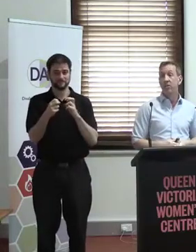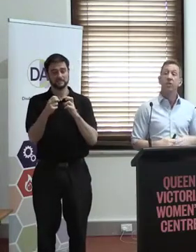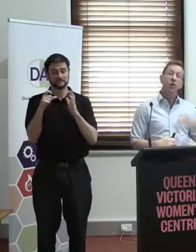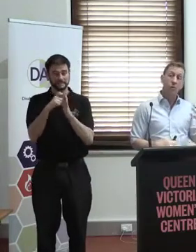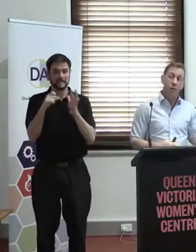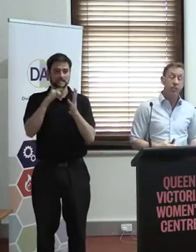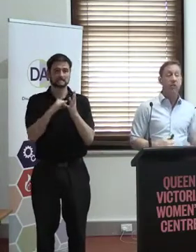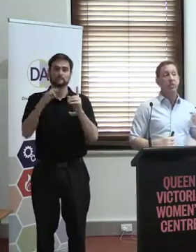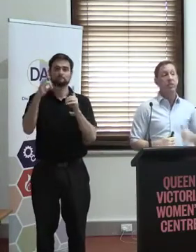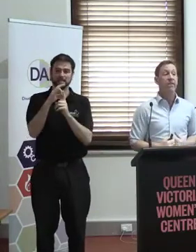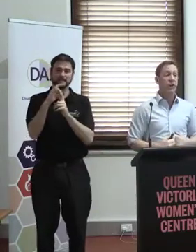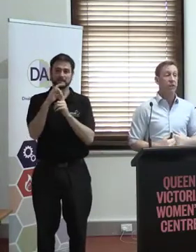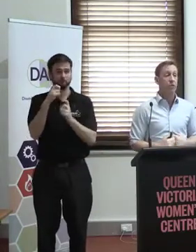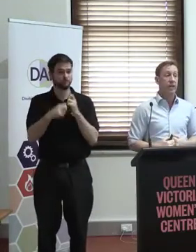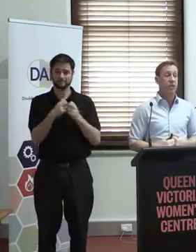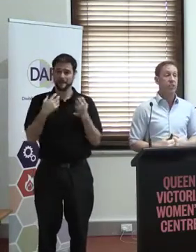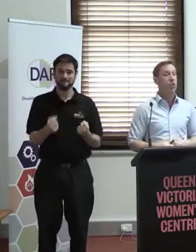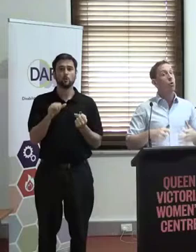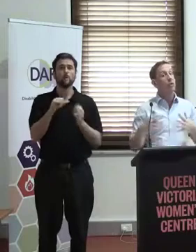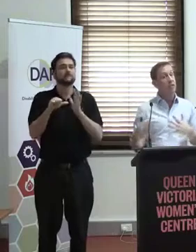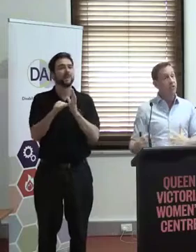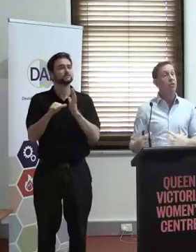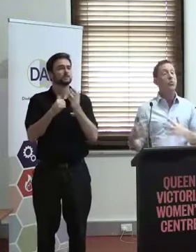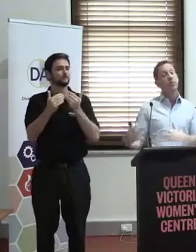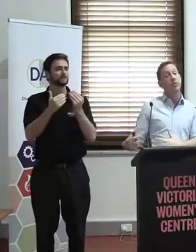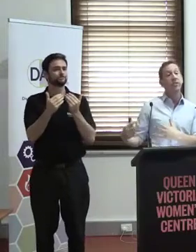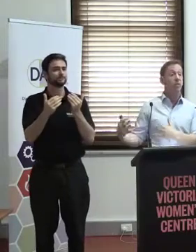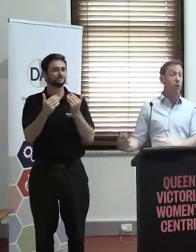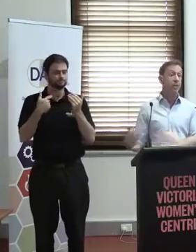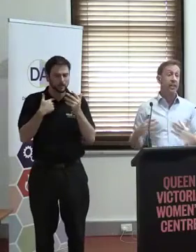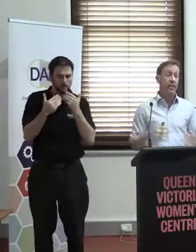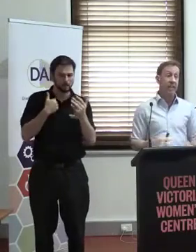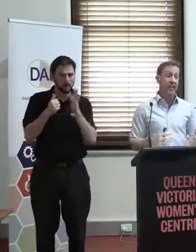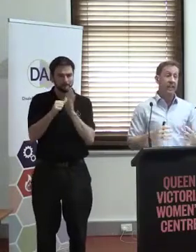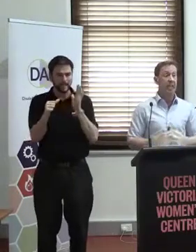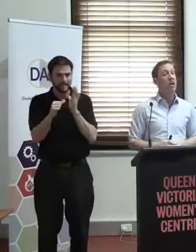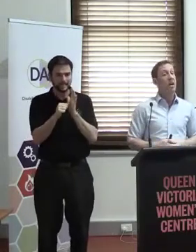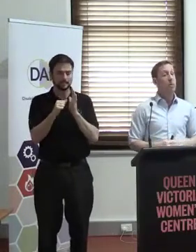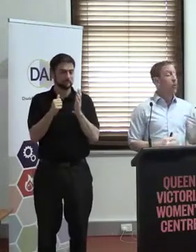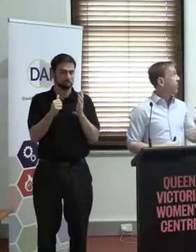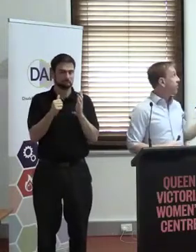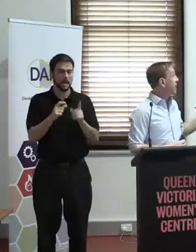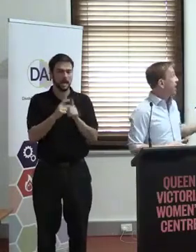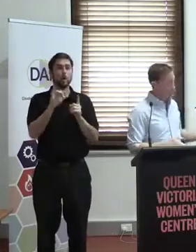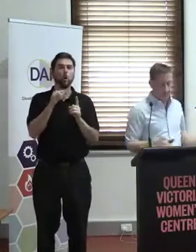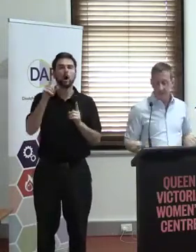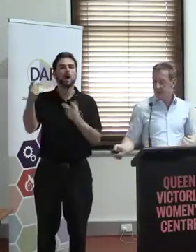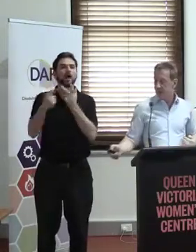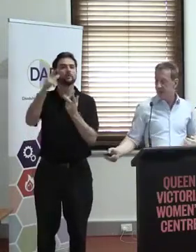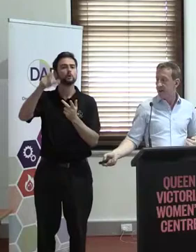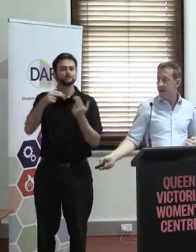support pension, or issues with their financial management, or issues with who is controlling their money. But we actually